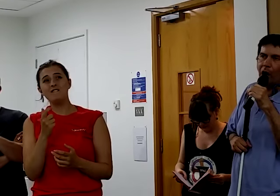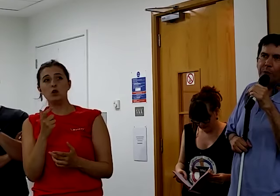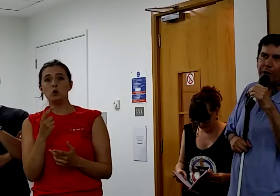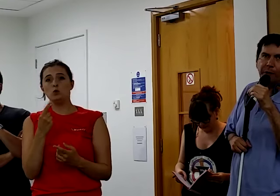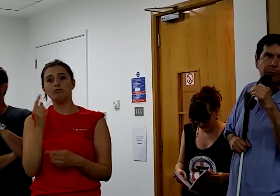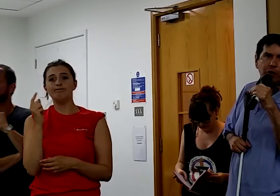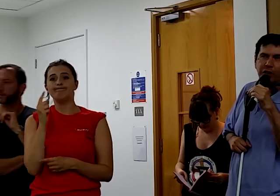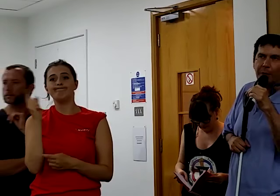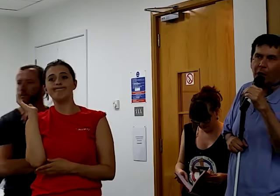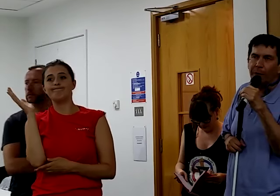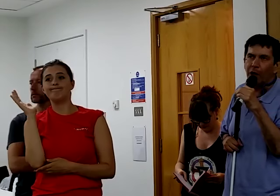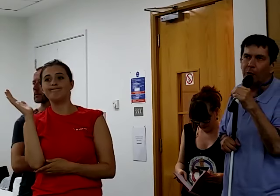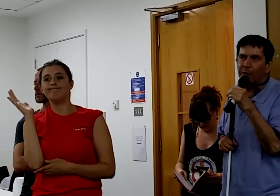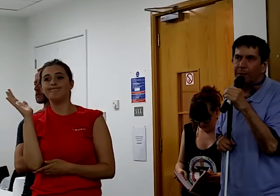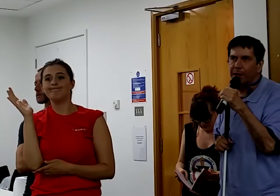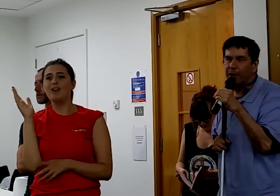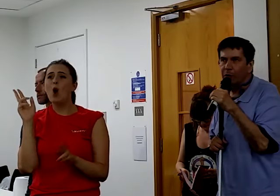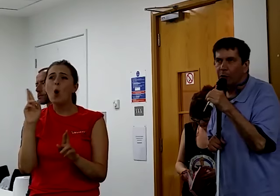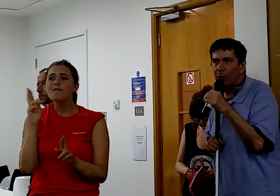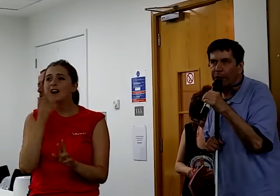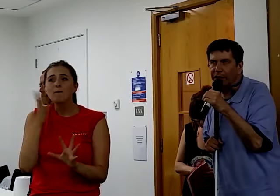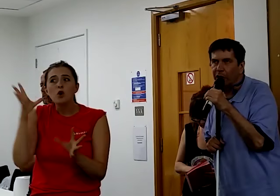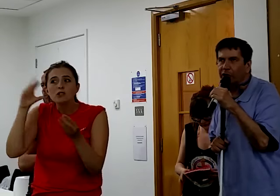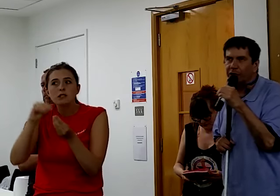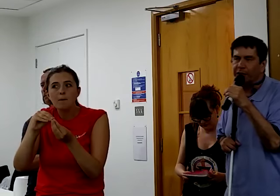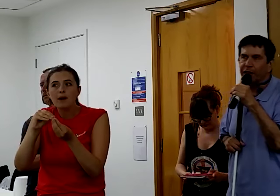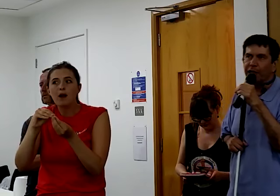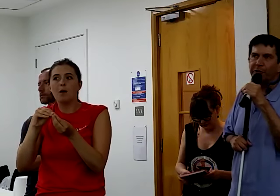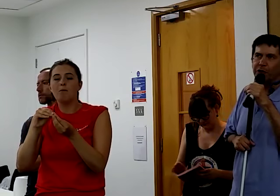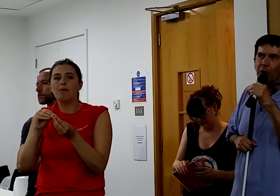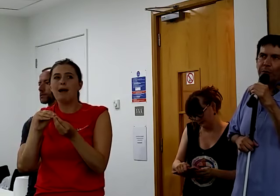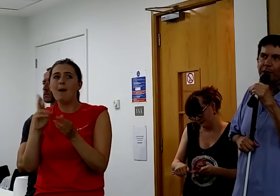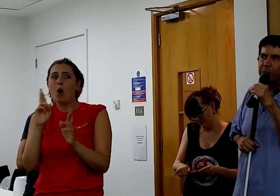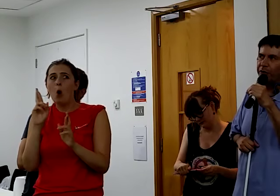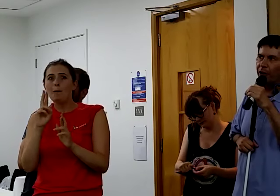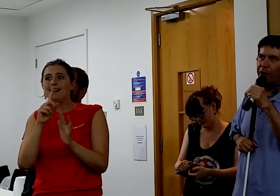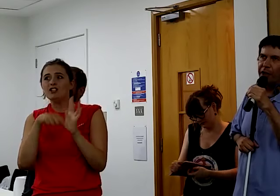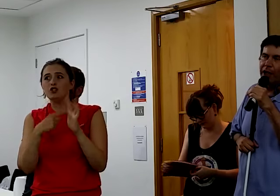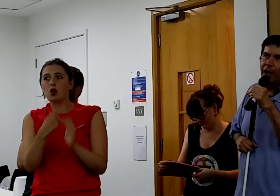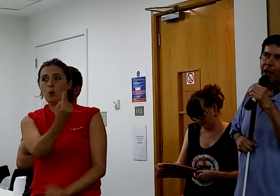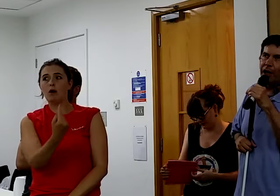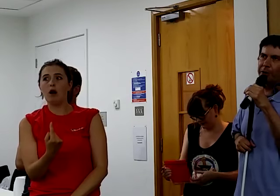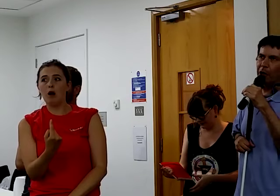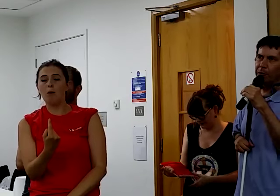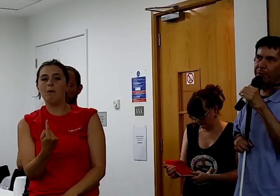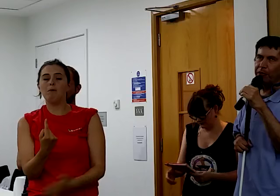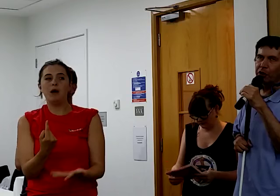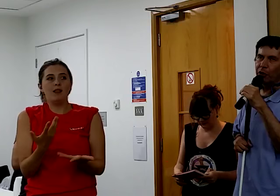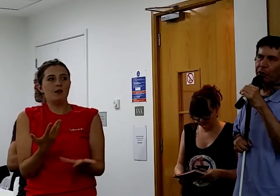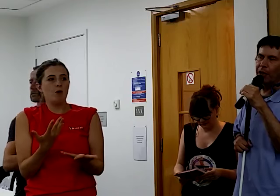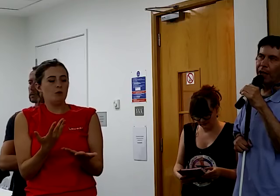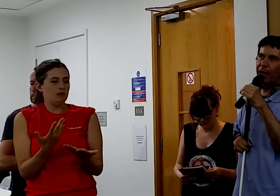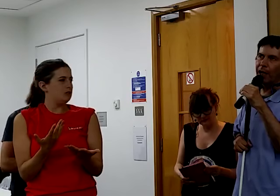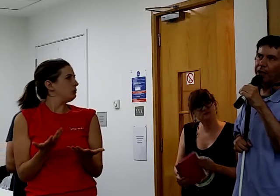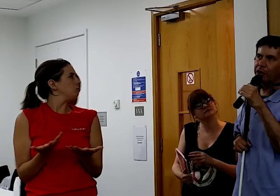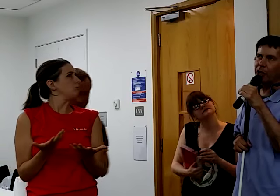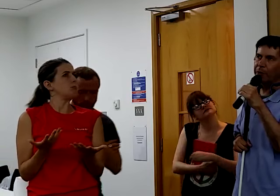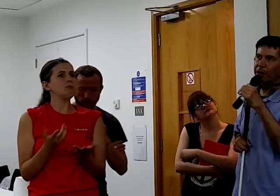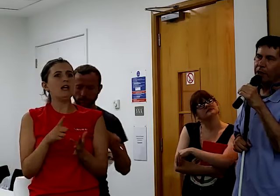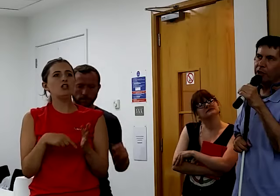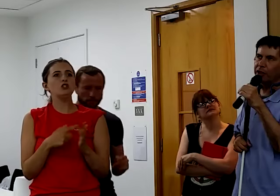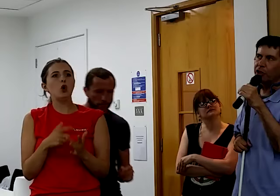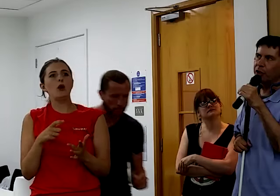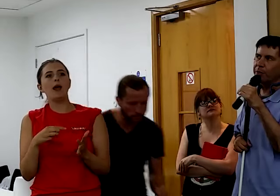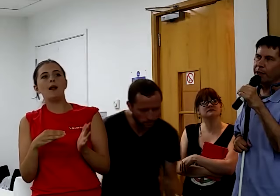words. In a way, I hope I'm not summing up, and I hope maybe we will get a chance to hear from John. But as we've heard, at the moment, both John